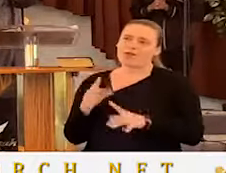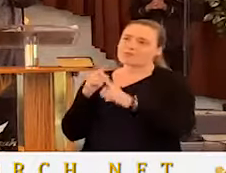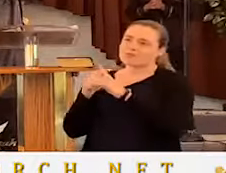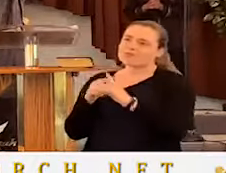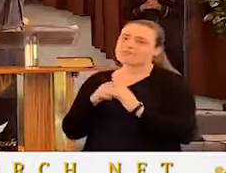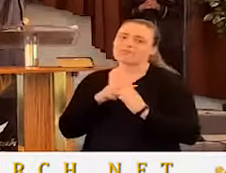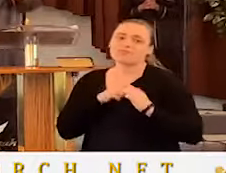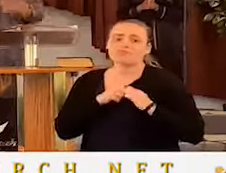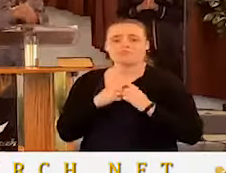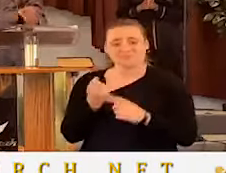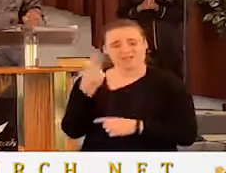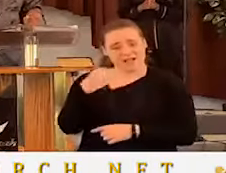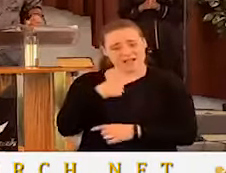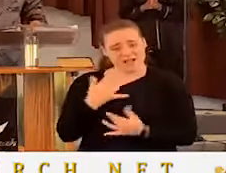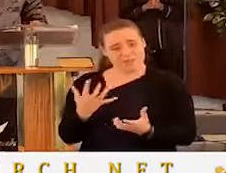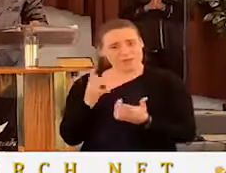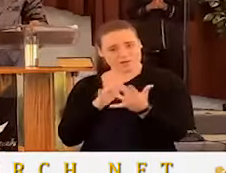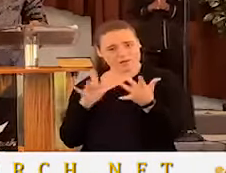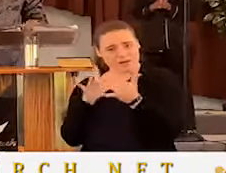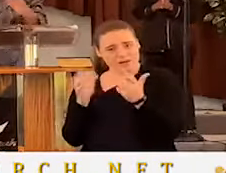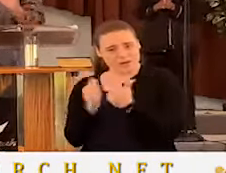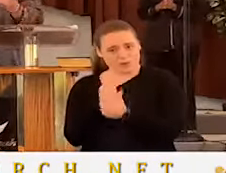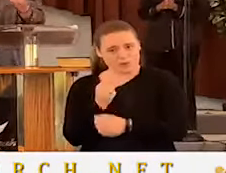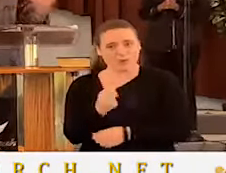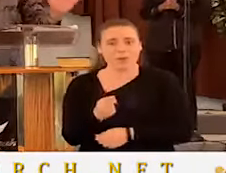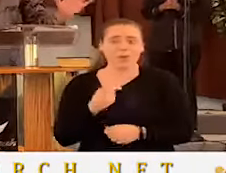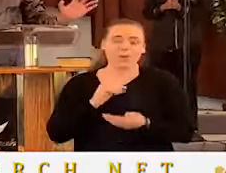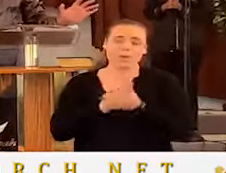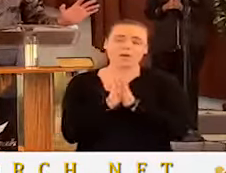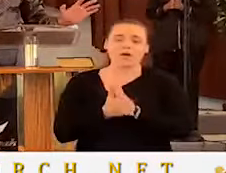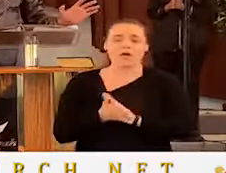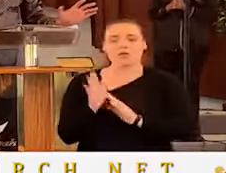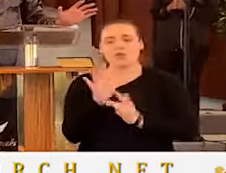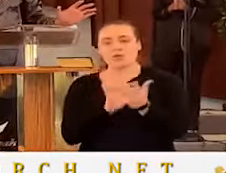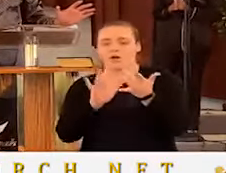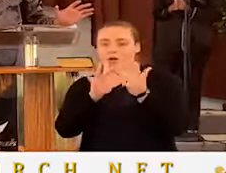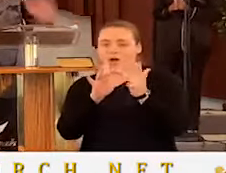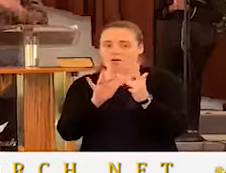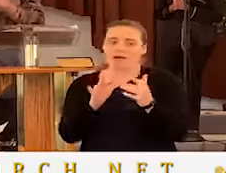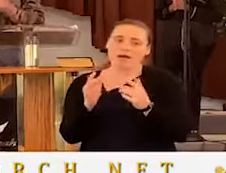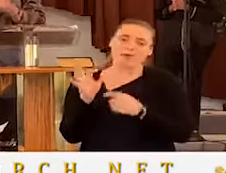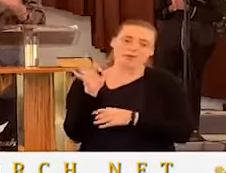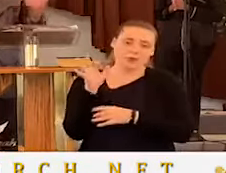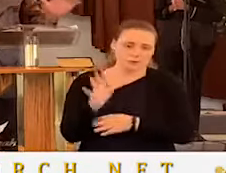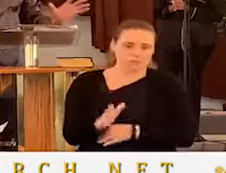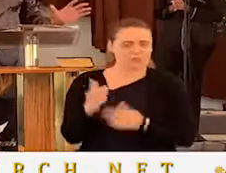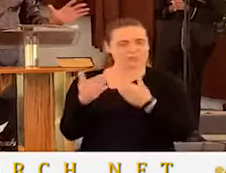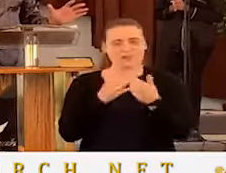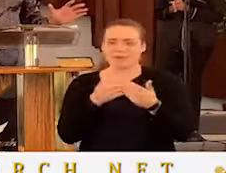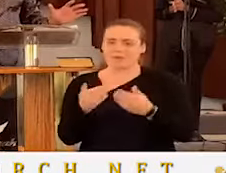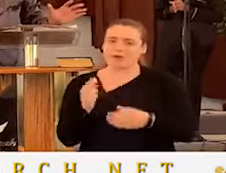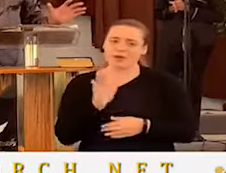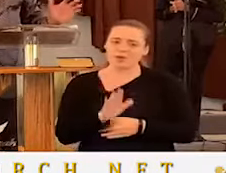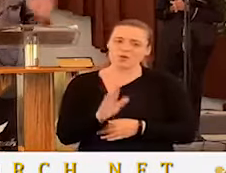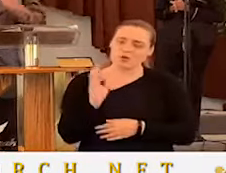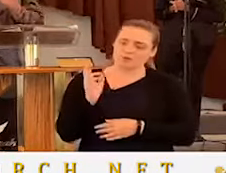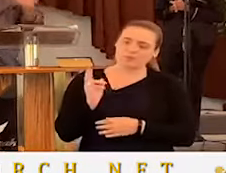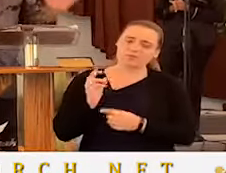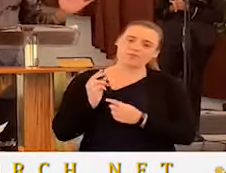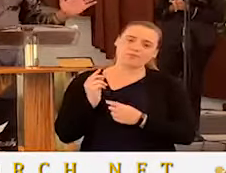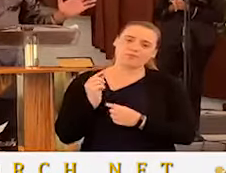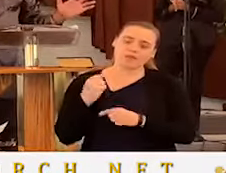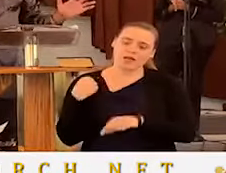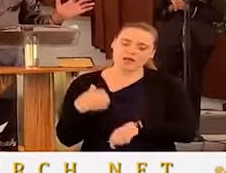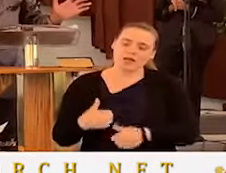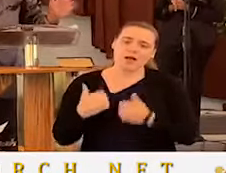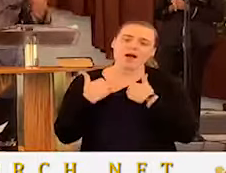you. I want to be your online pastor. Regardless of what you've done, where you've been, regardless of what you're going through,